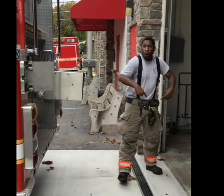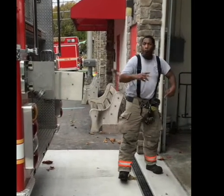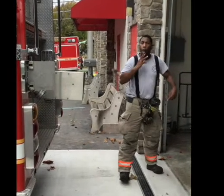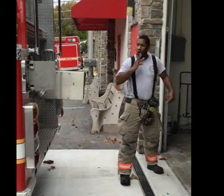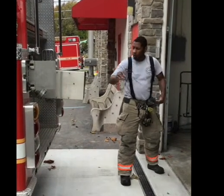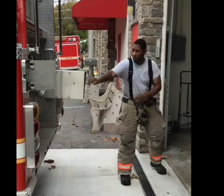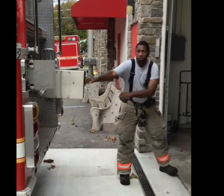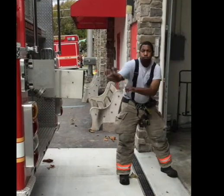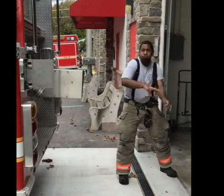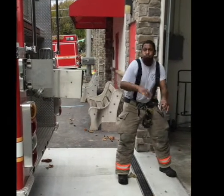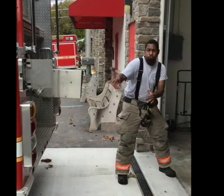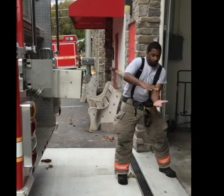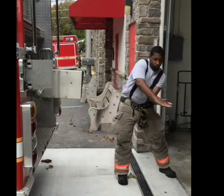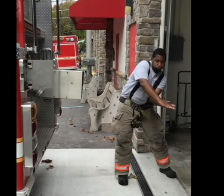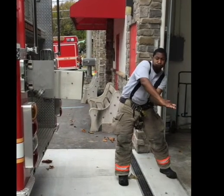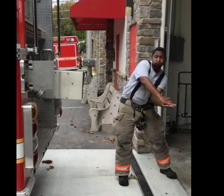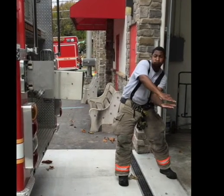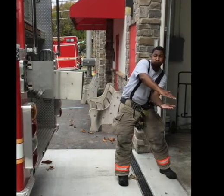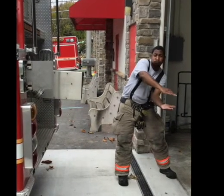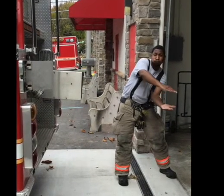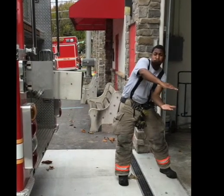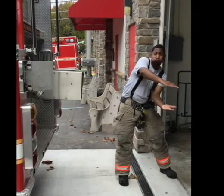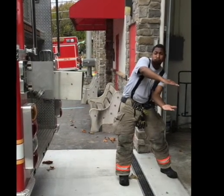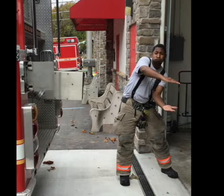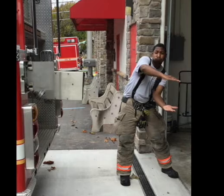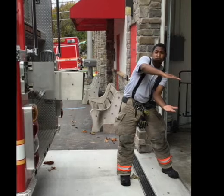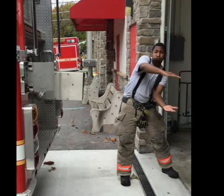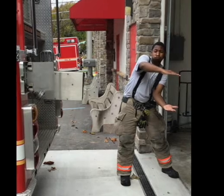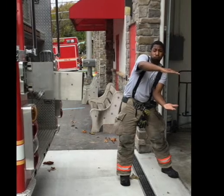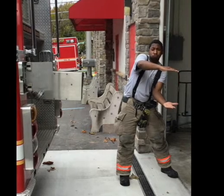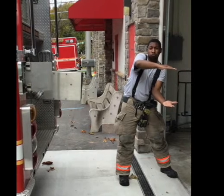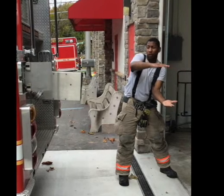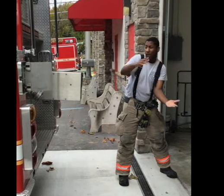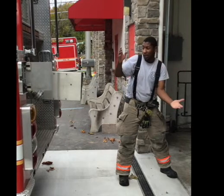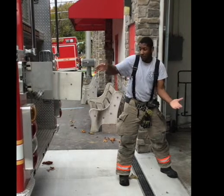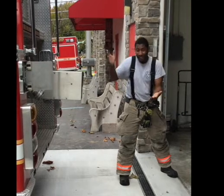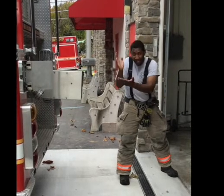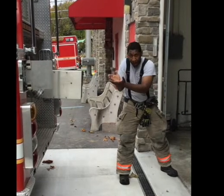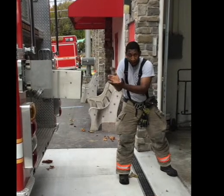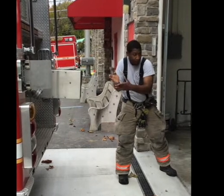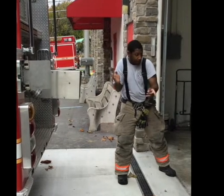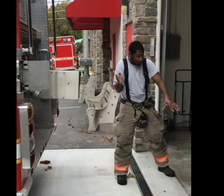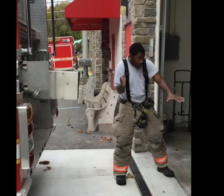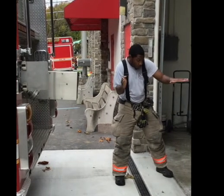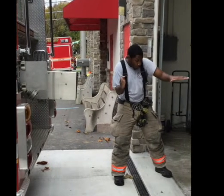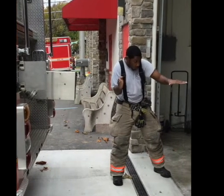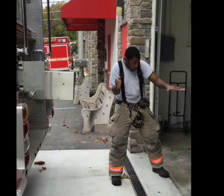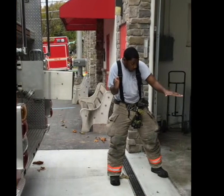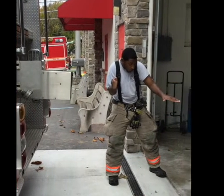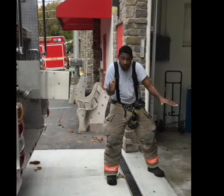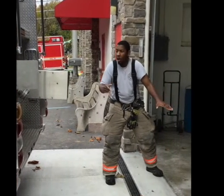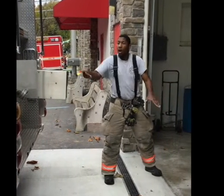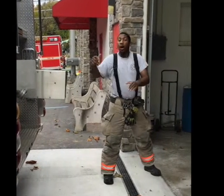So the portable tank would be there, and then the water would fill it up. We would fill it up with this, and then once that is